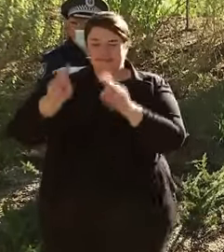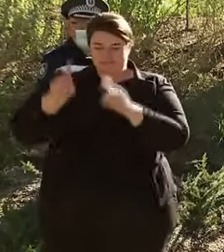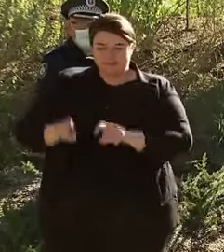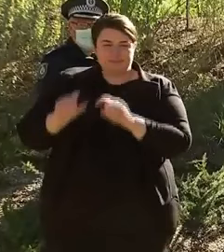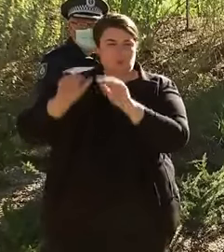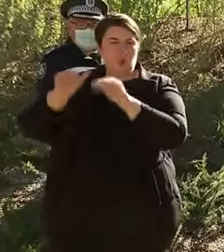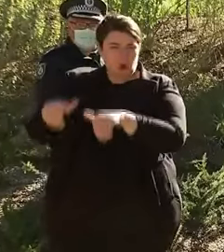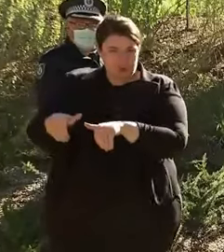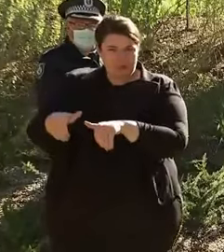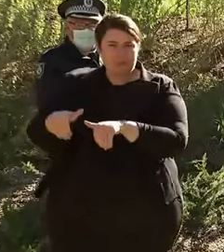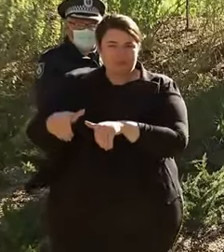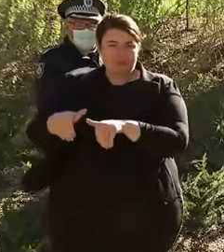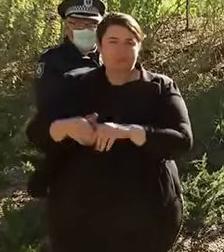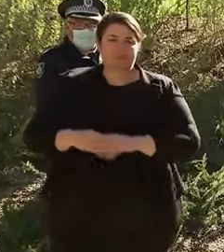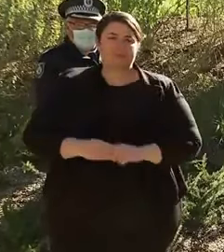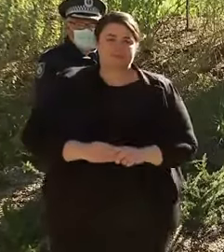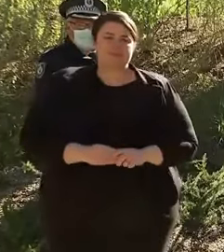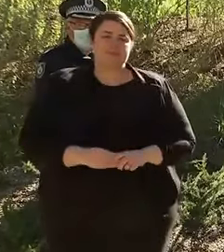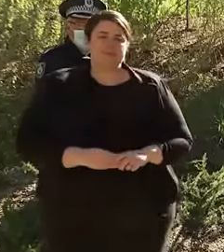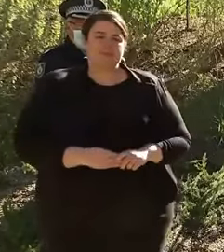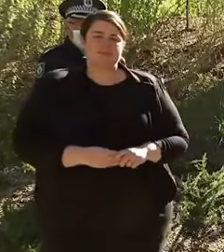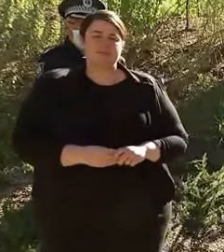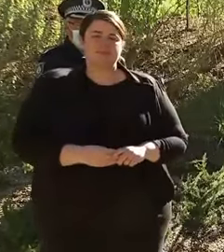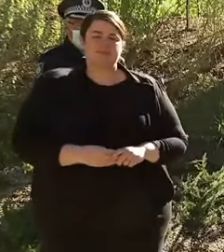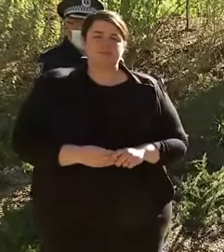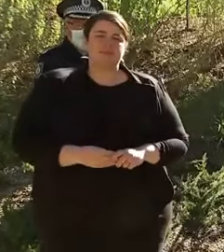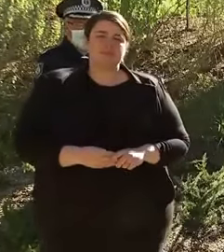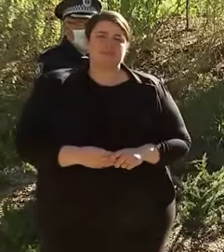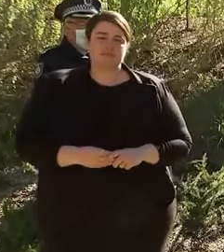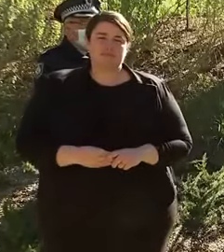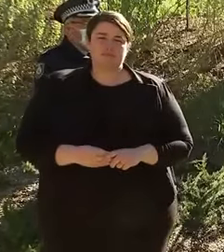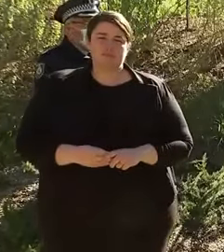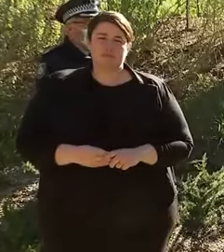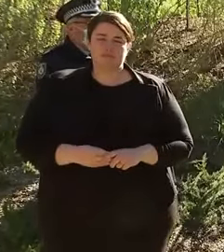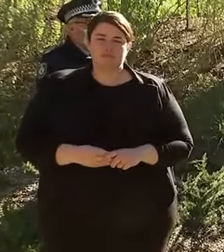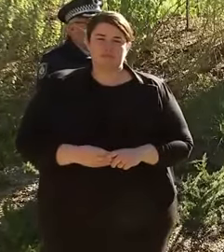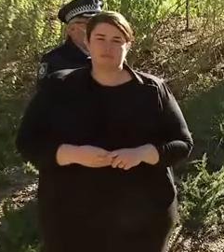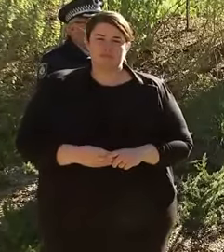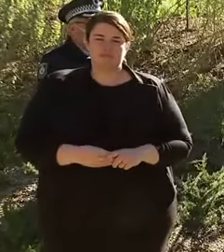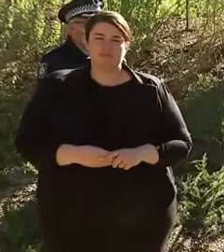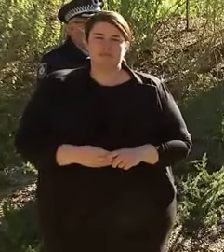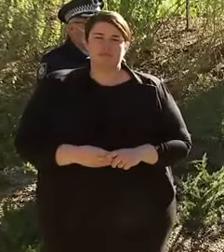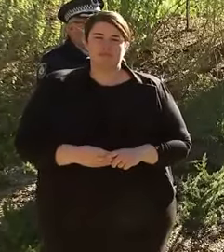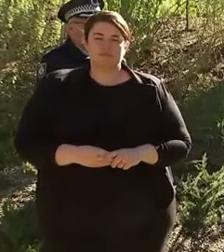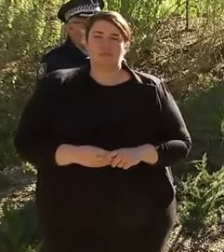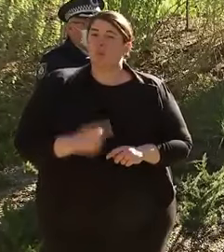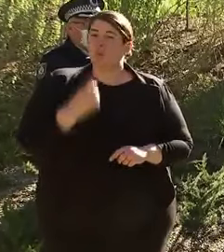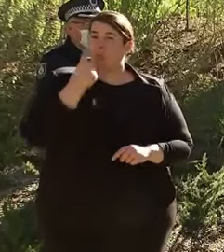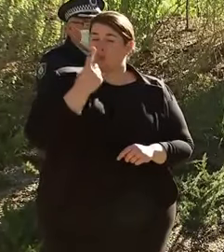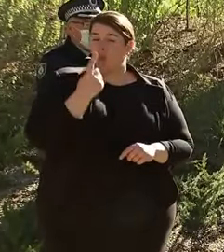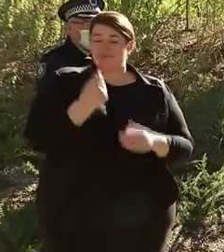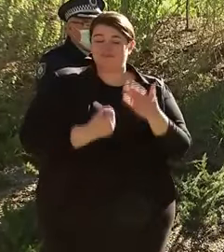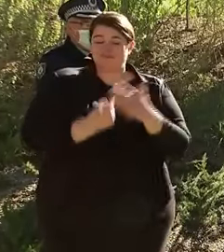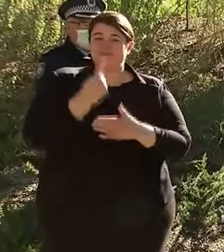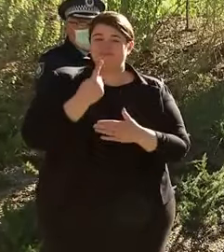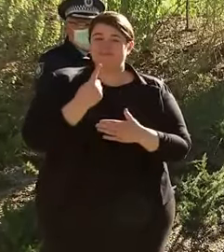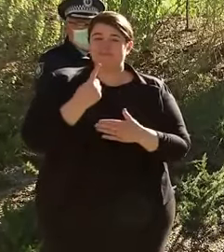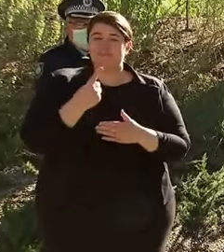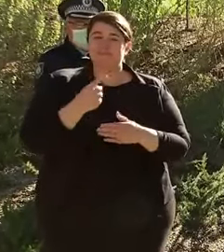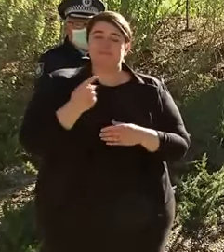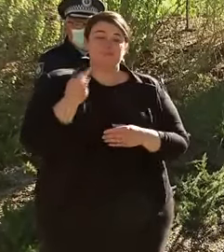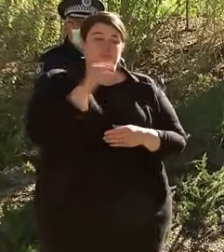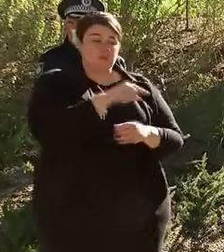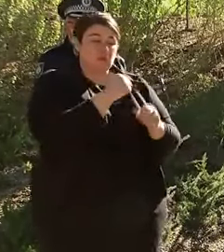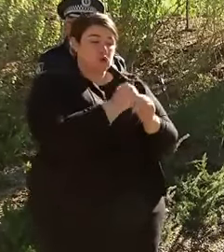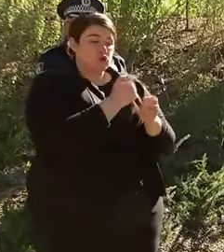infectious days, exposure days. There are one of the cases that were linked to the Great